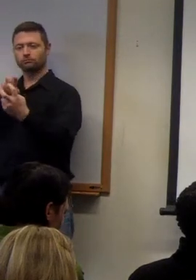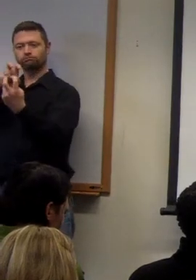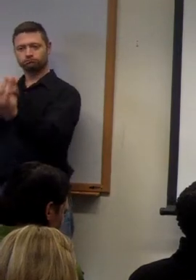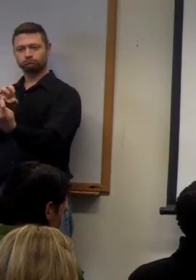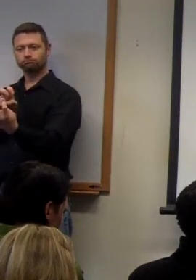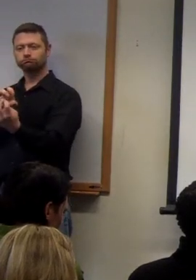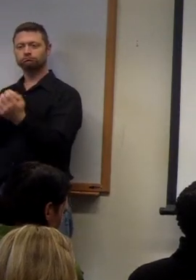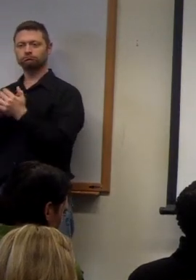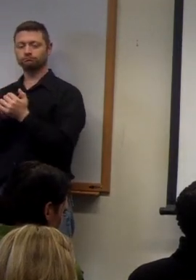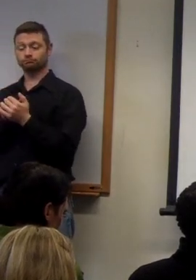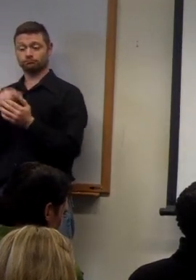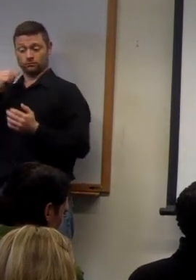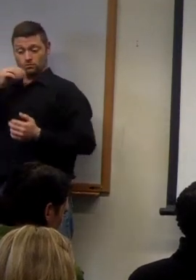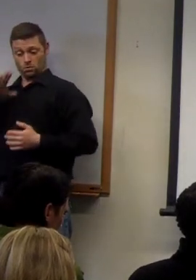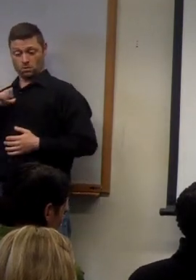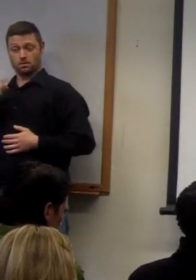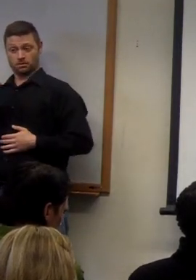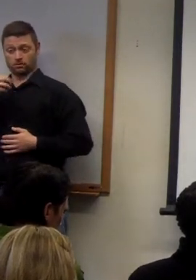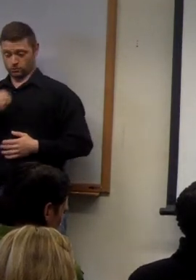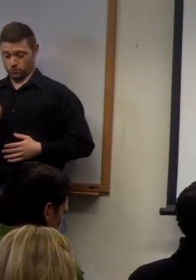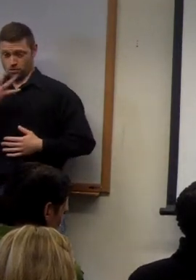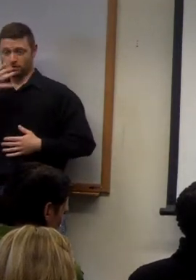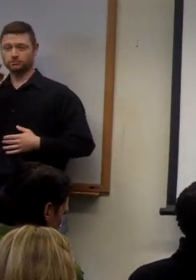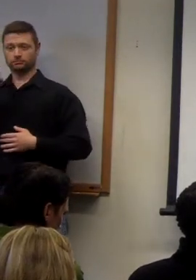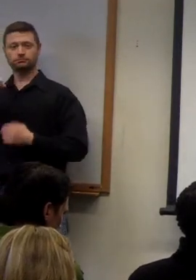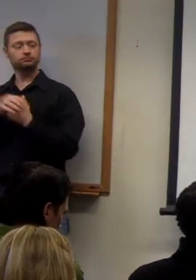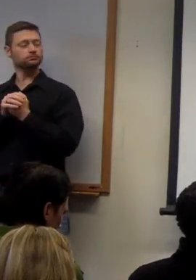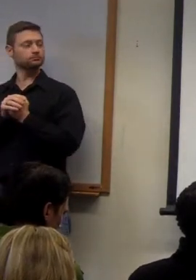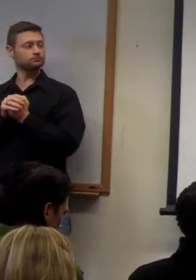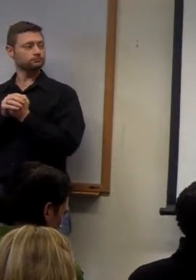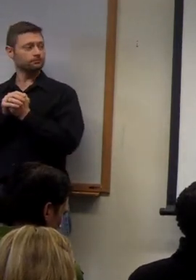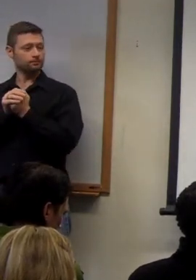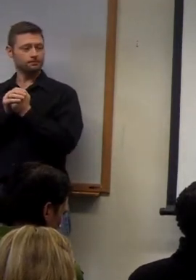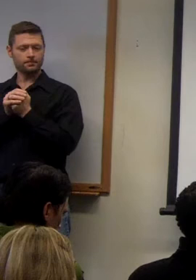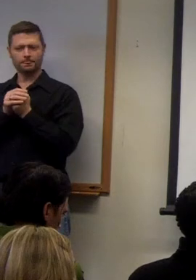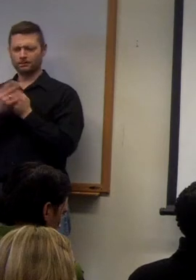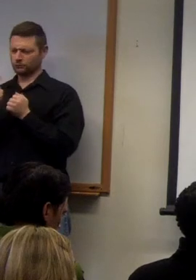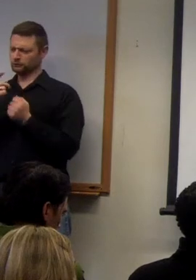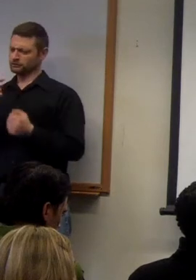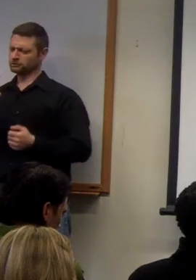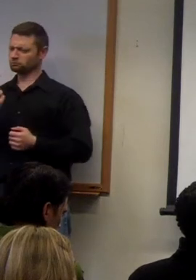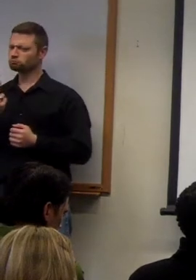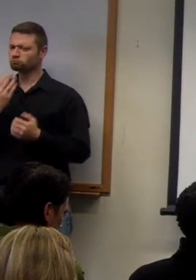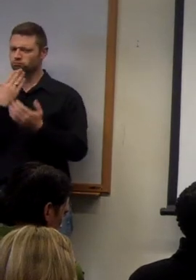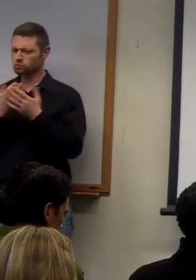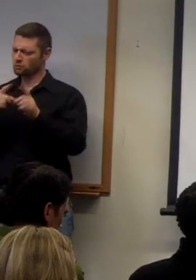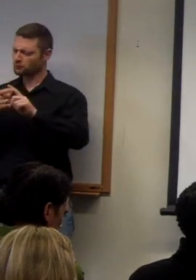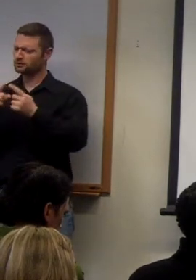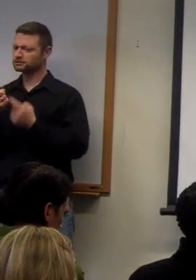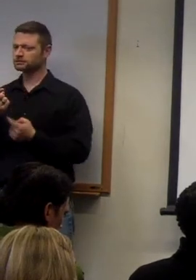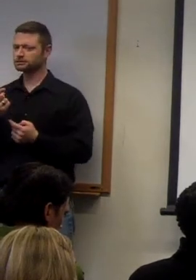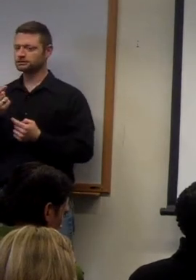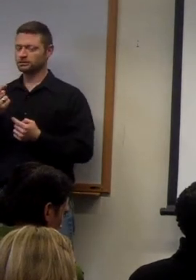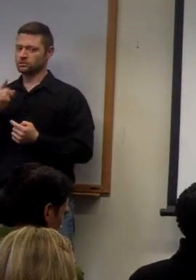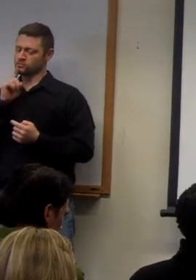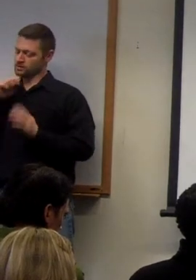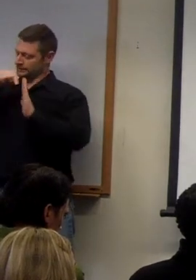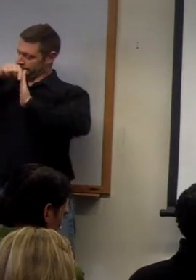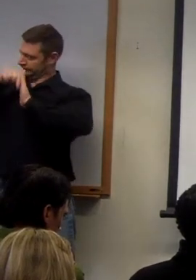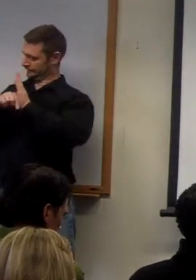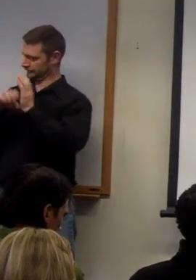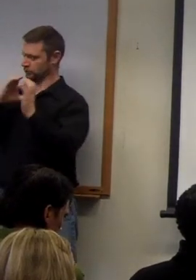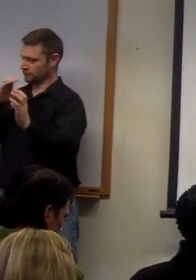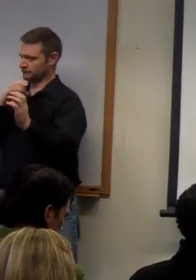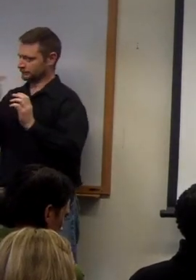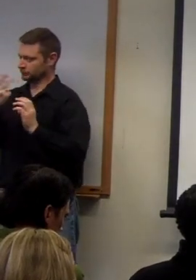I'm talking to my friend. She is a white woman. And we have had some really intense conversations on this. And I